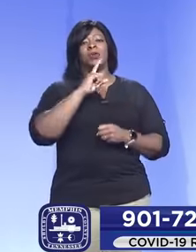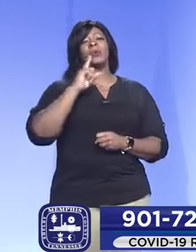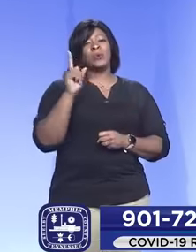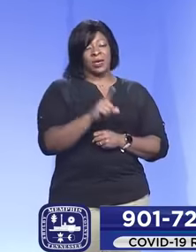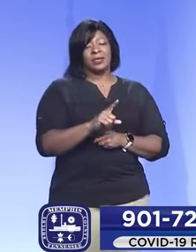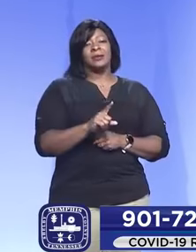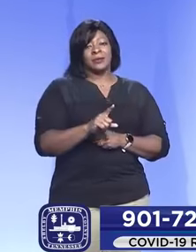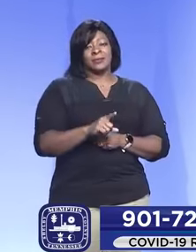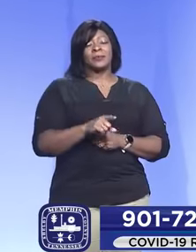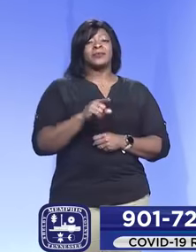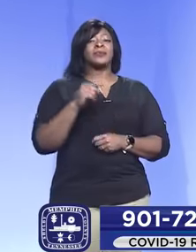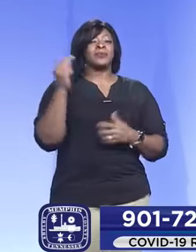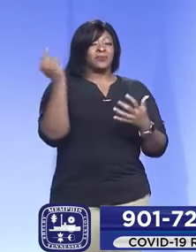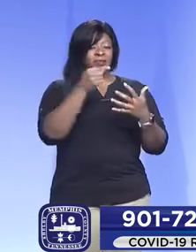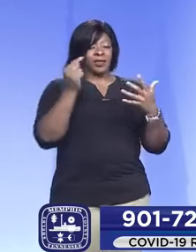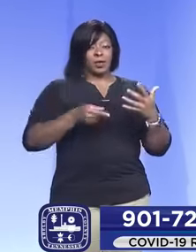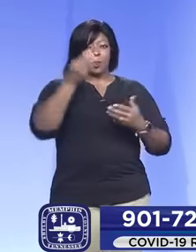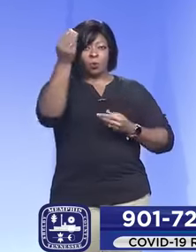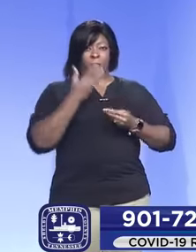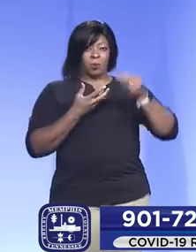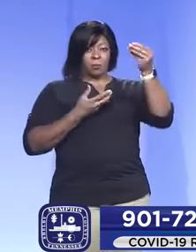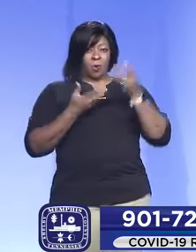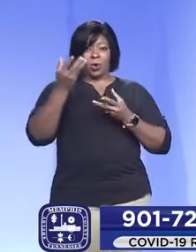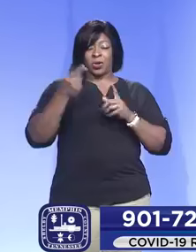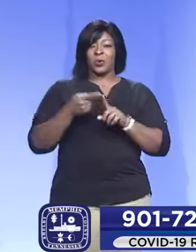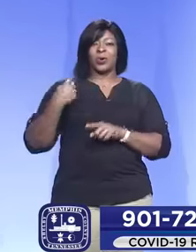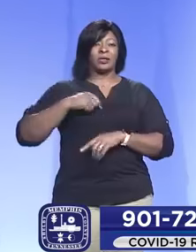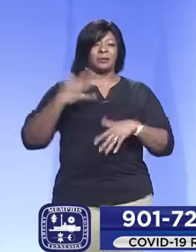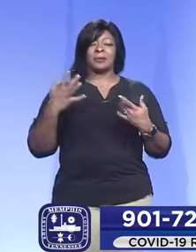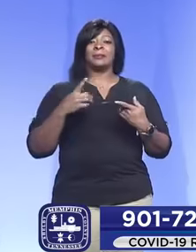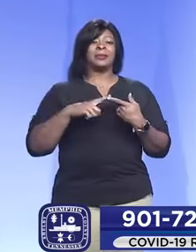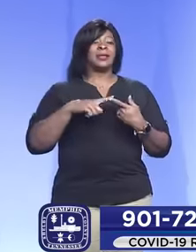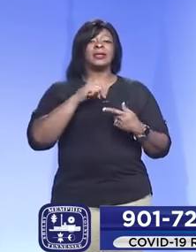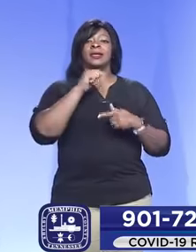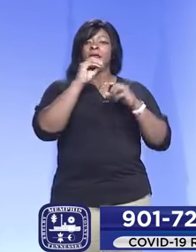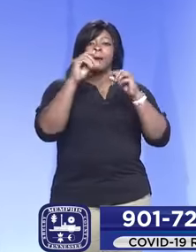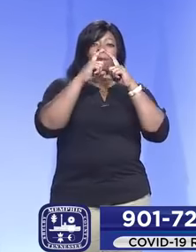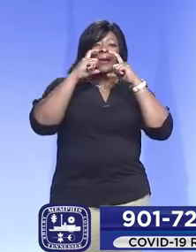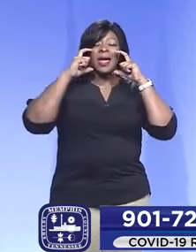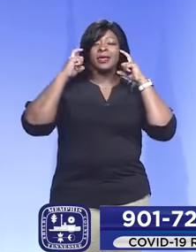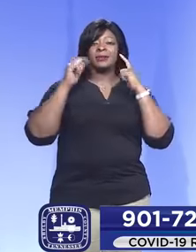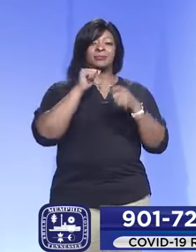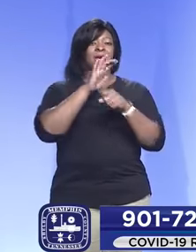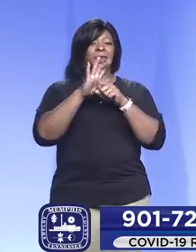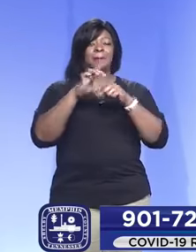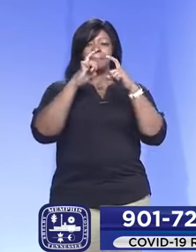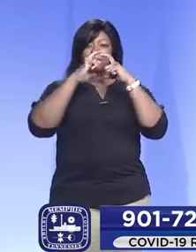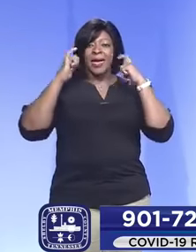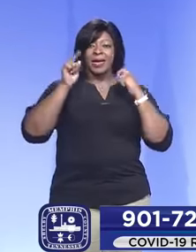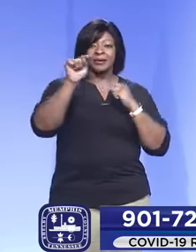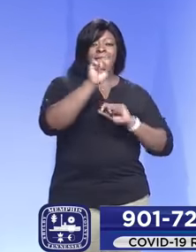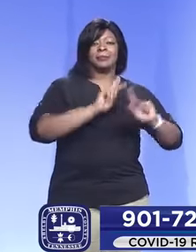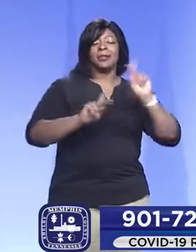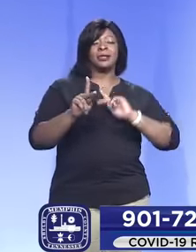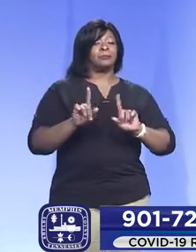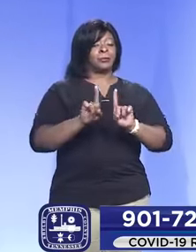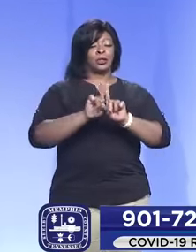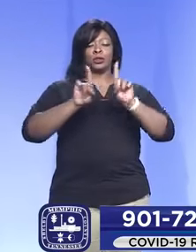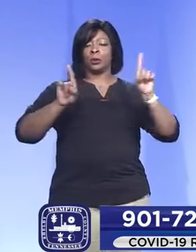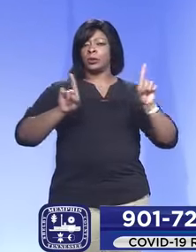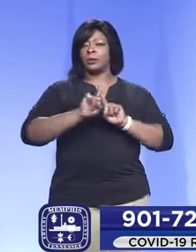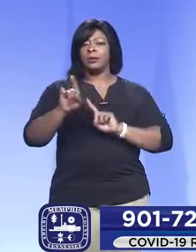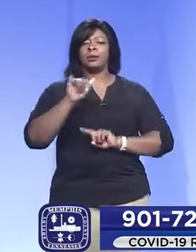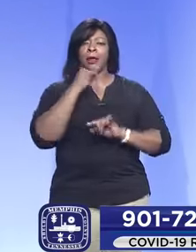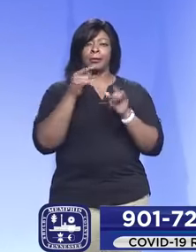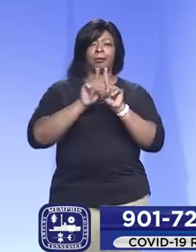directive. And the things that were reported to us were not masking or insufficient masking, not social distancing,